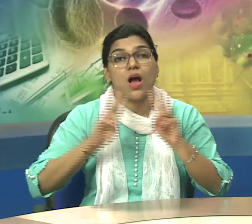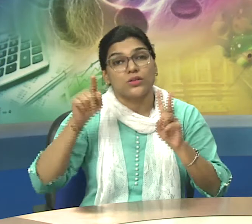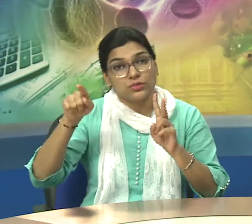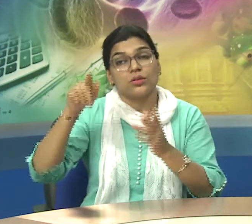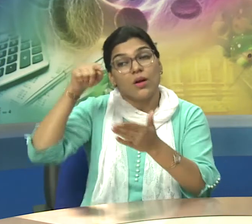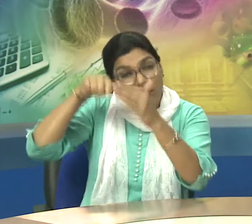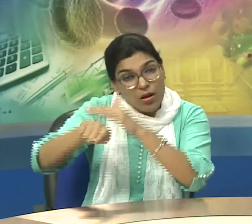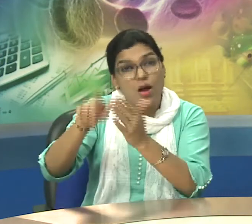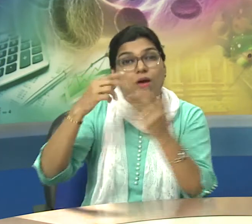at the